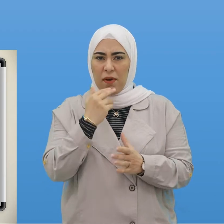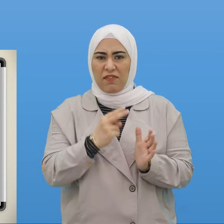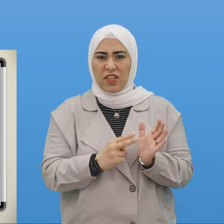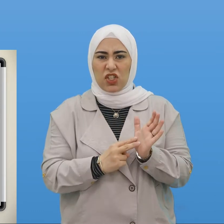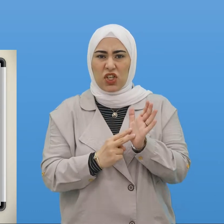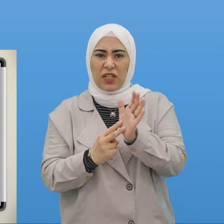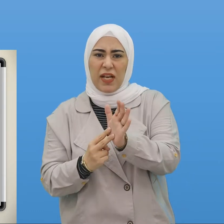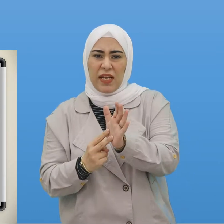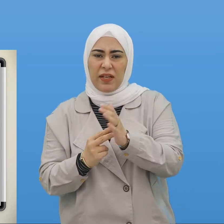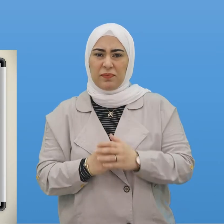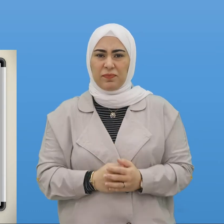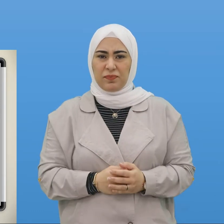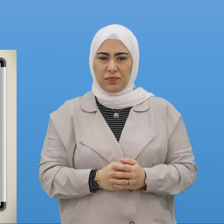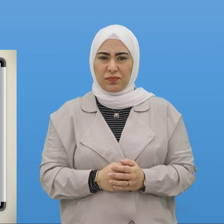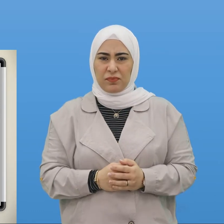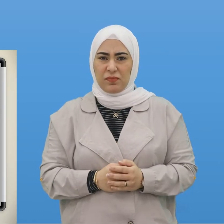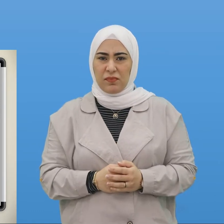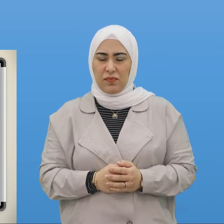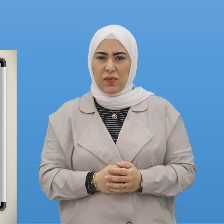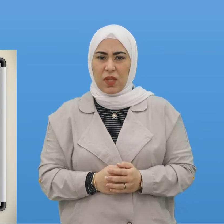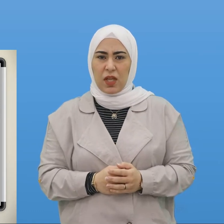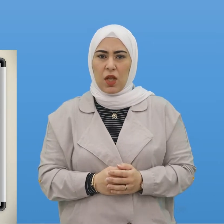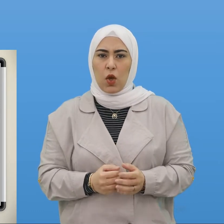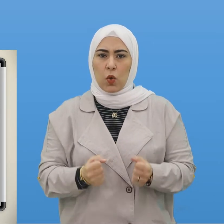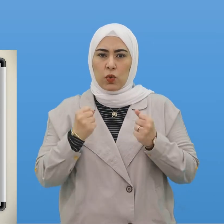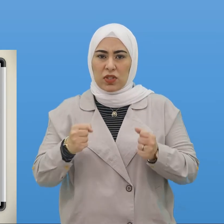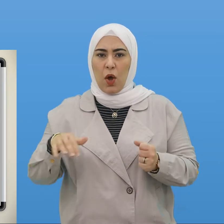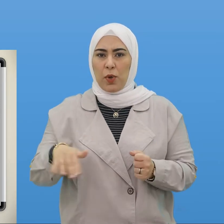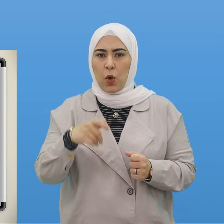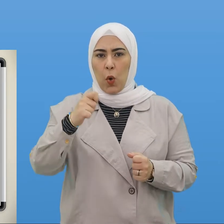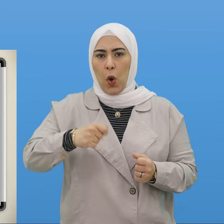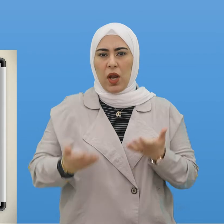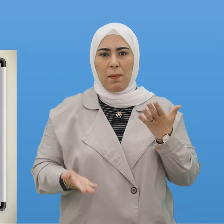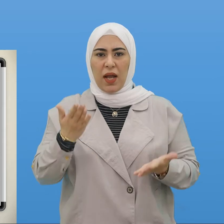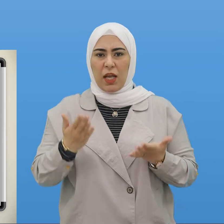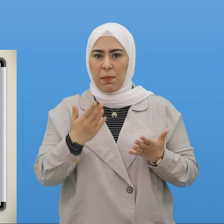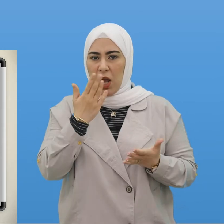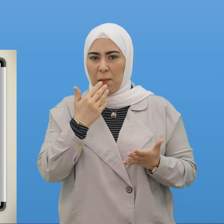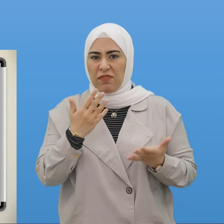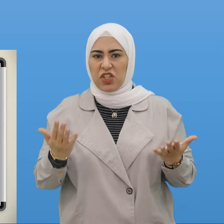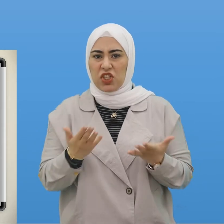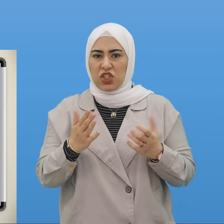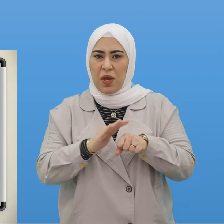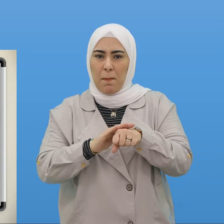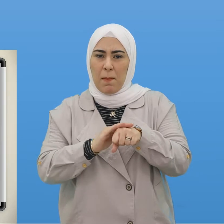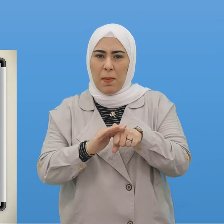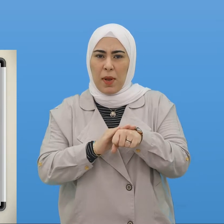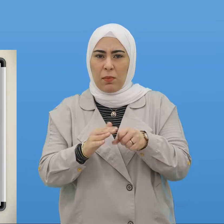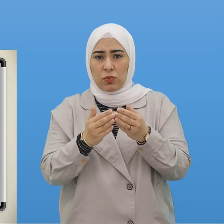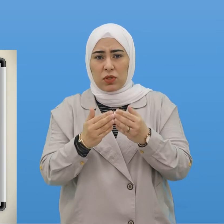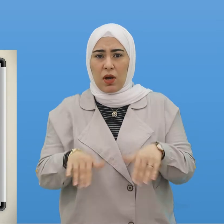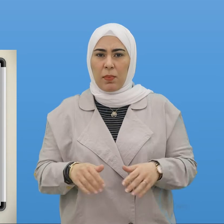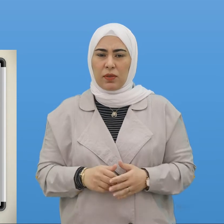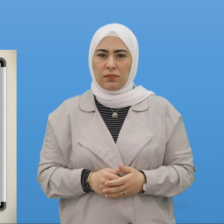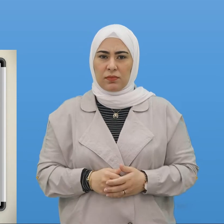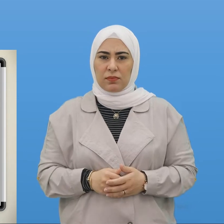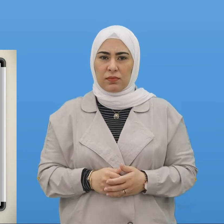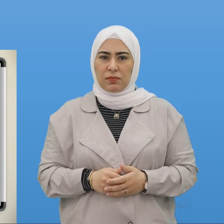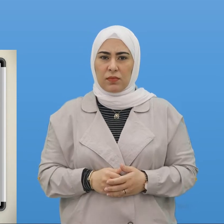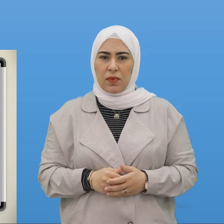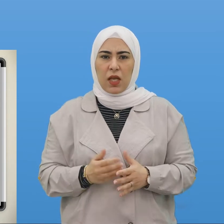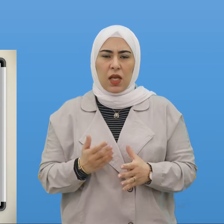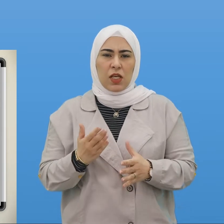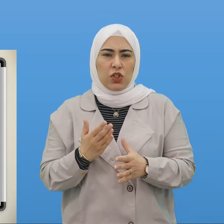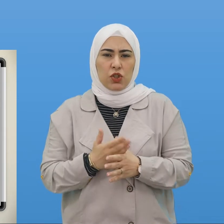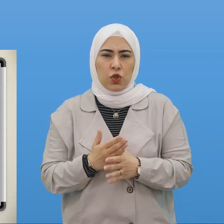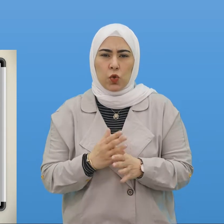criminal successfully because usually nothing is actually physically stolen or damaged. A particular factor in the growth